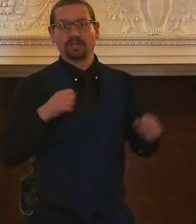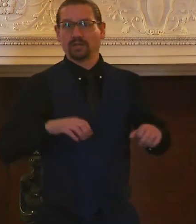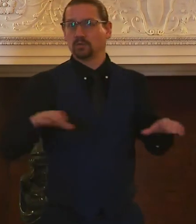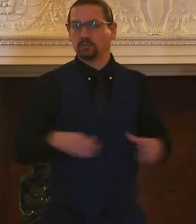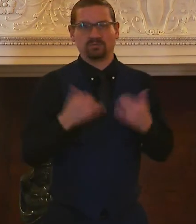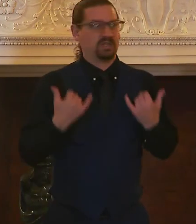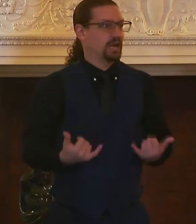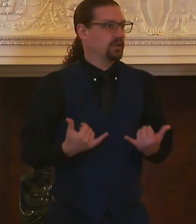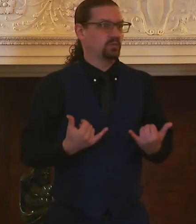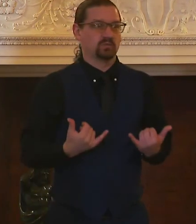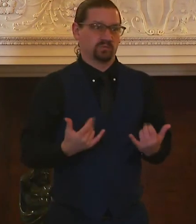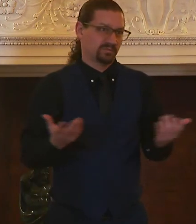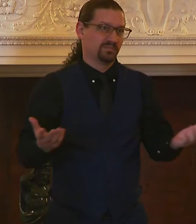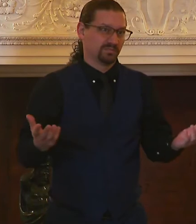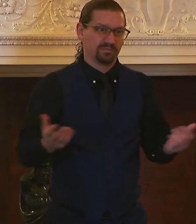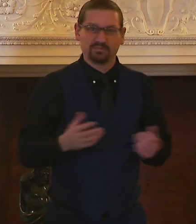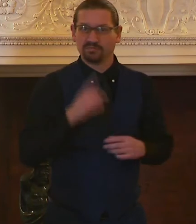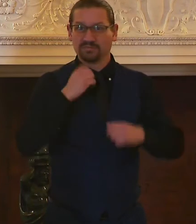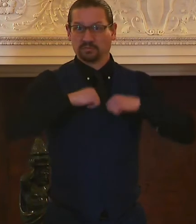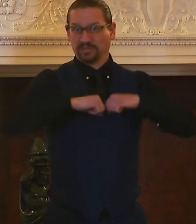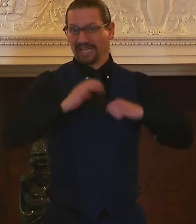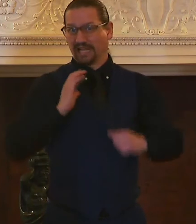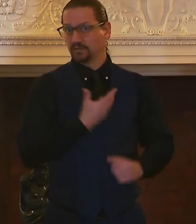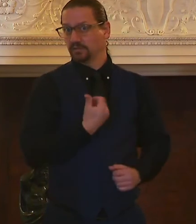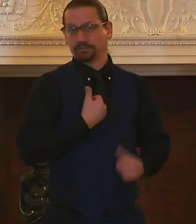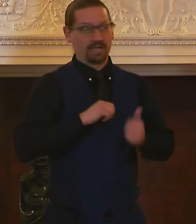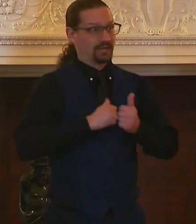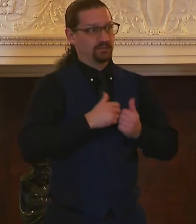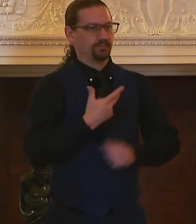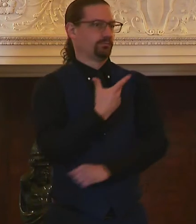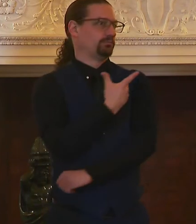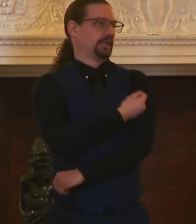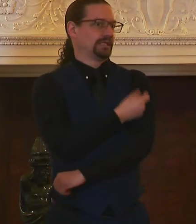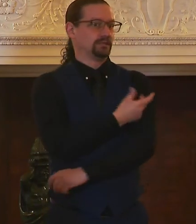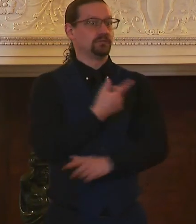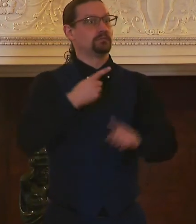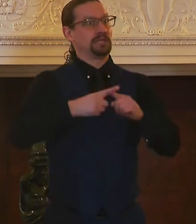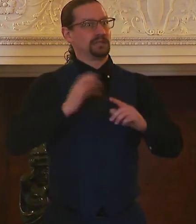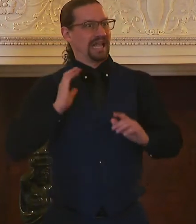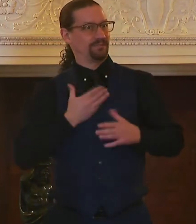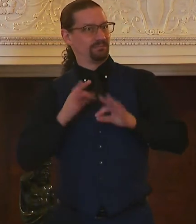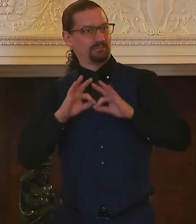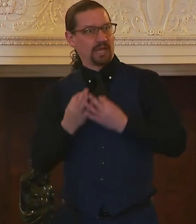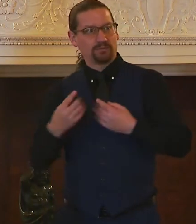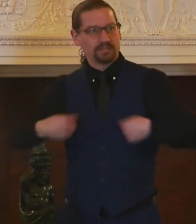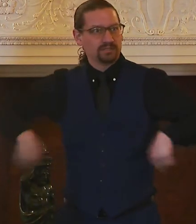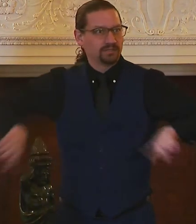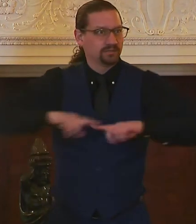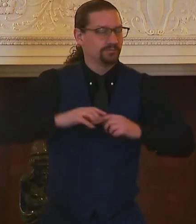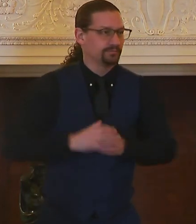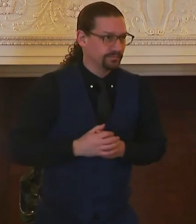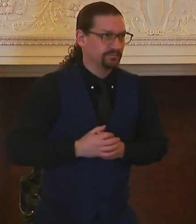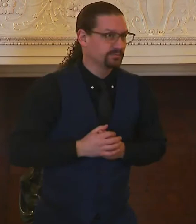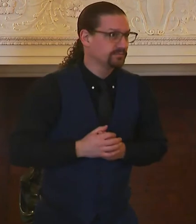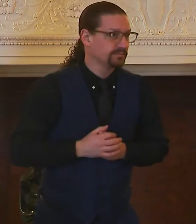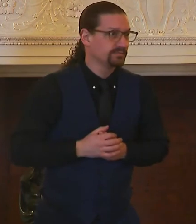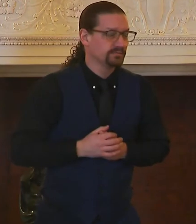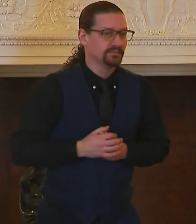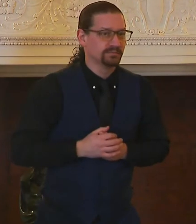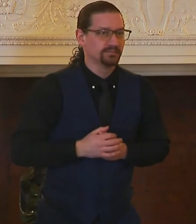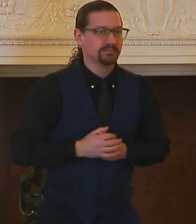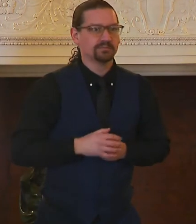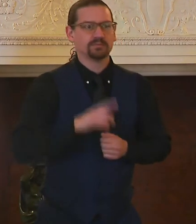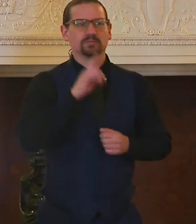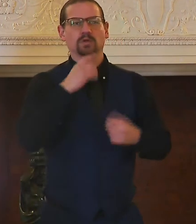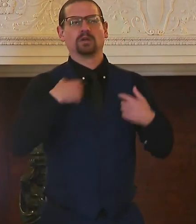proactively to protect ourselves and protect our families. I'm convinced that if I